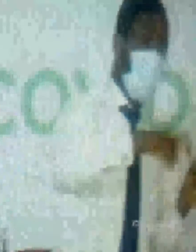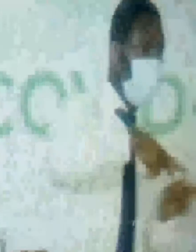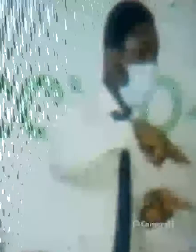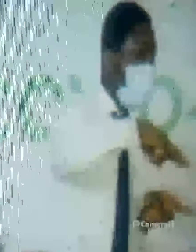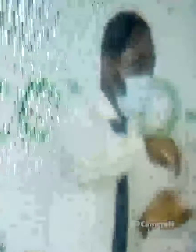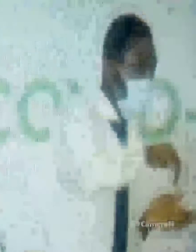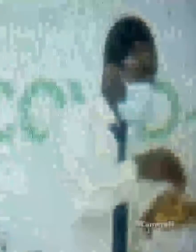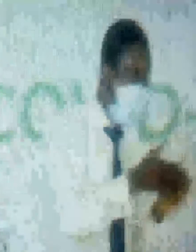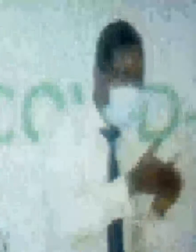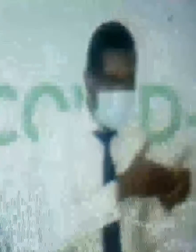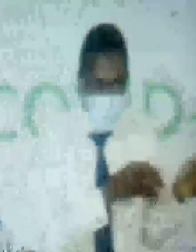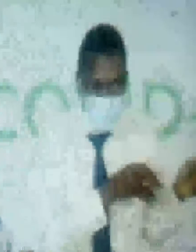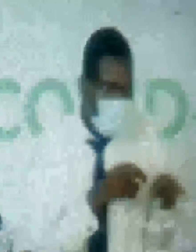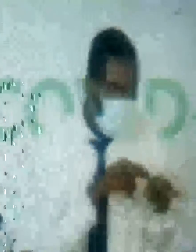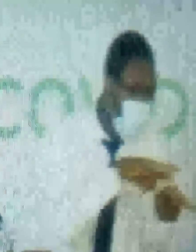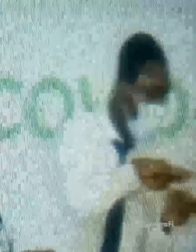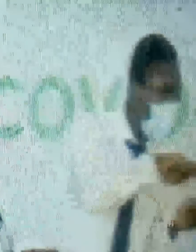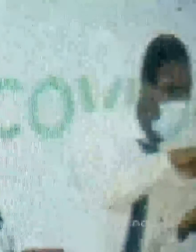routes.